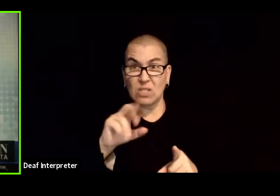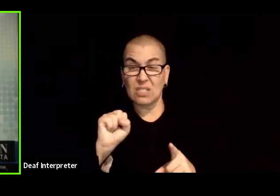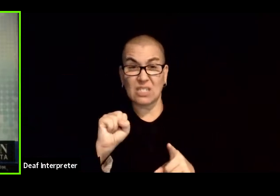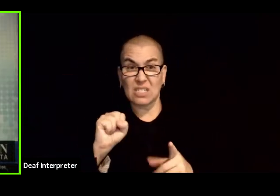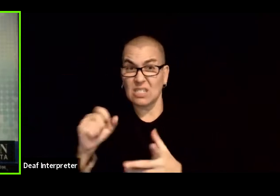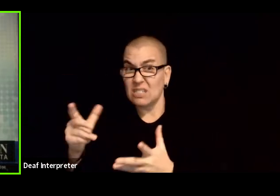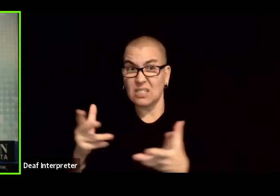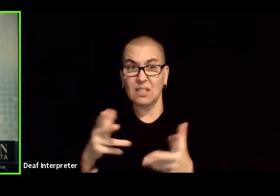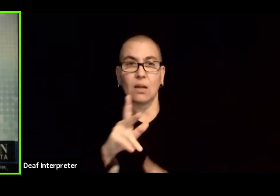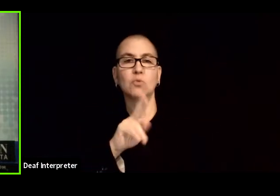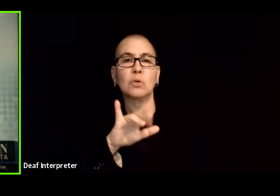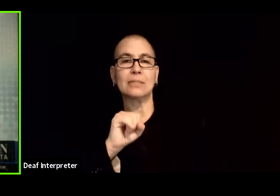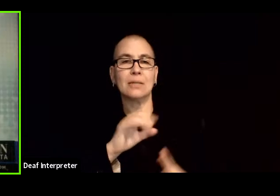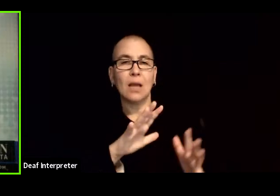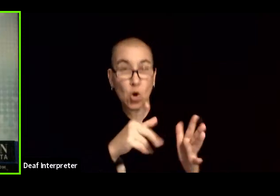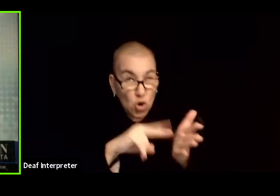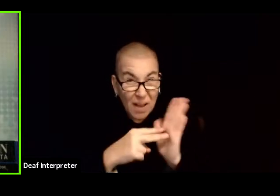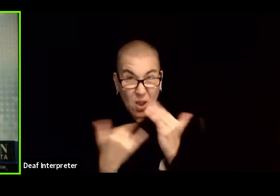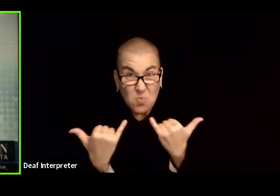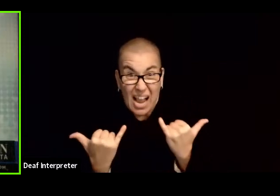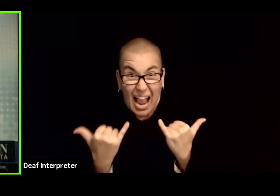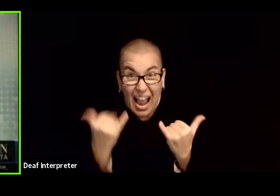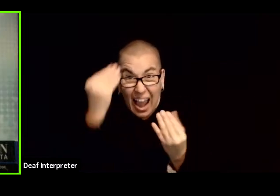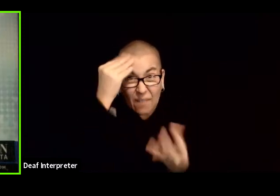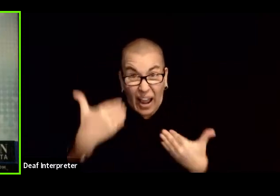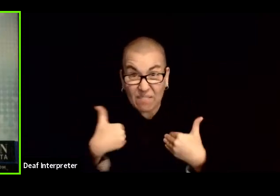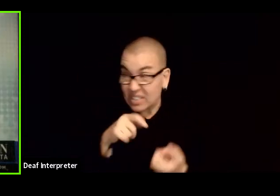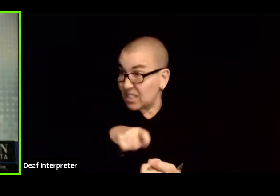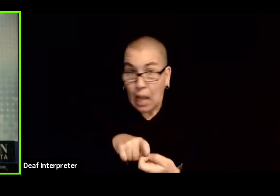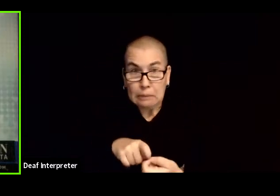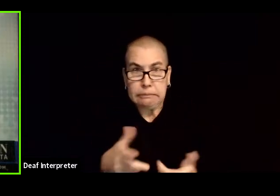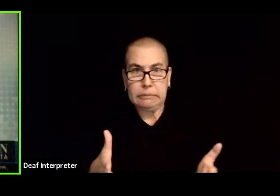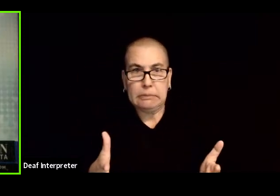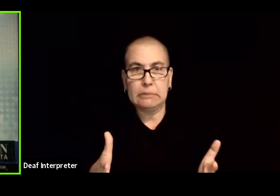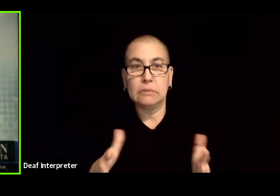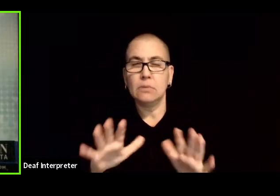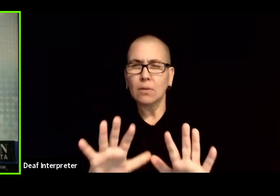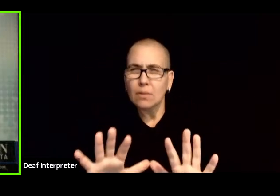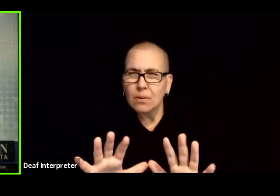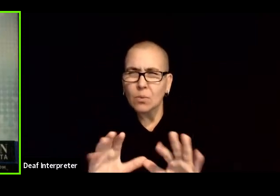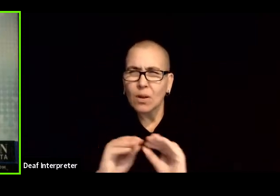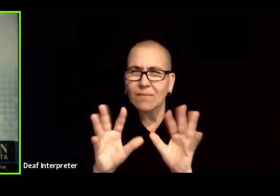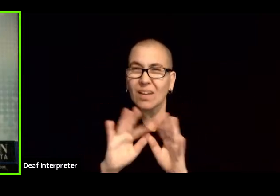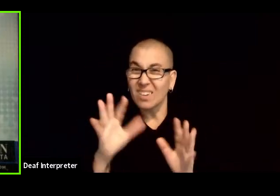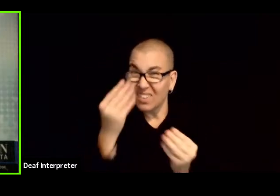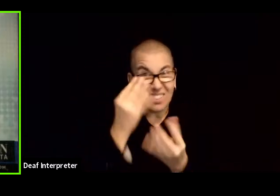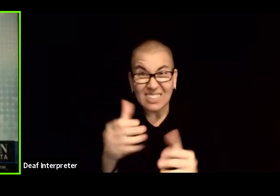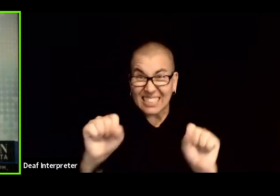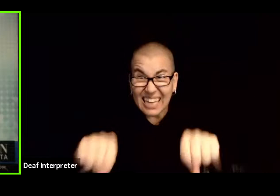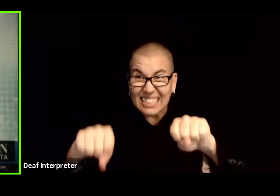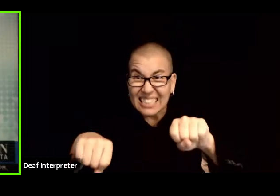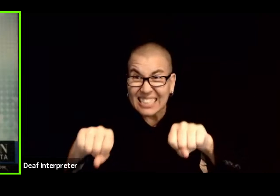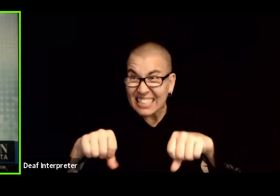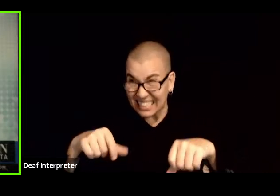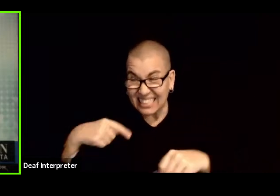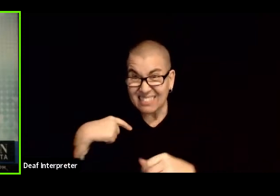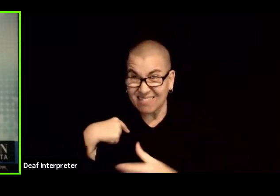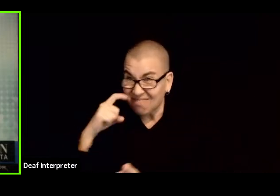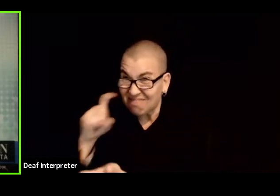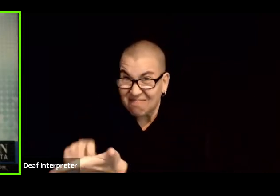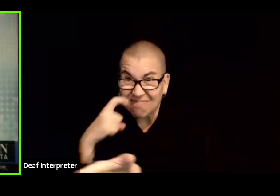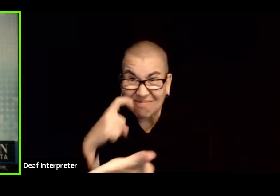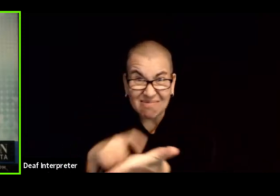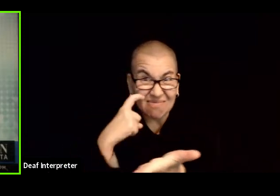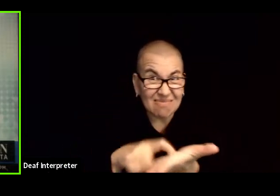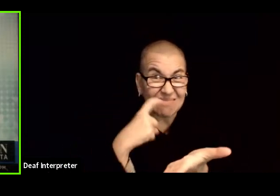at, we interview all healthcare workers and identify if they've had a high risk exposure.